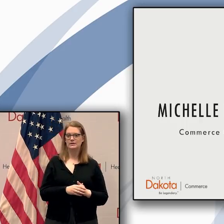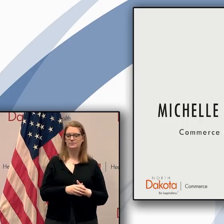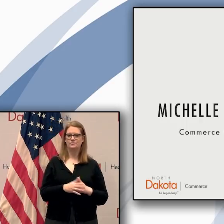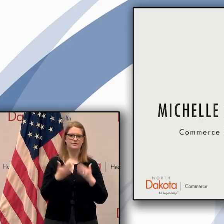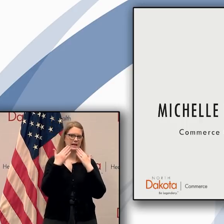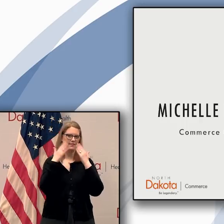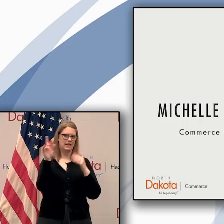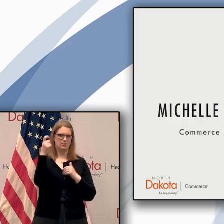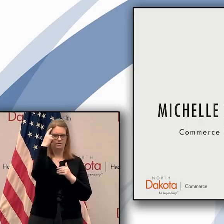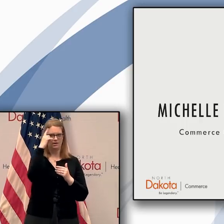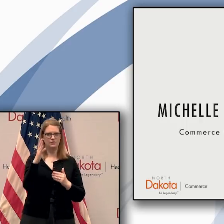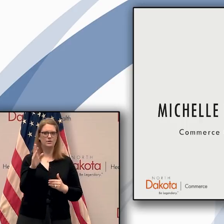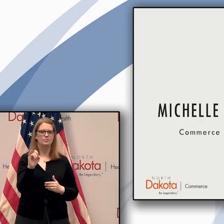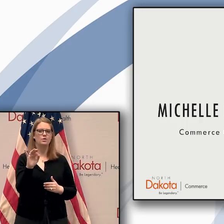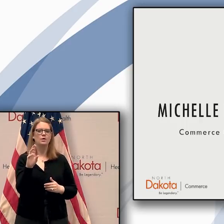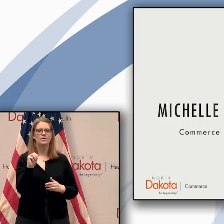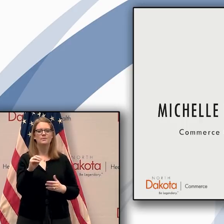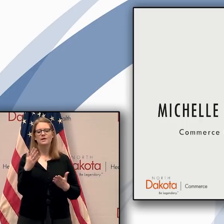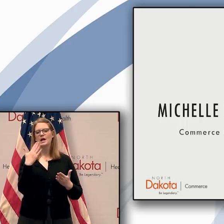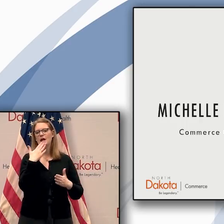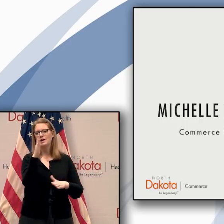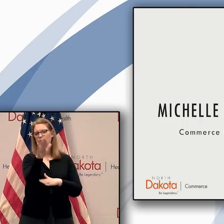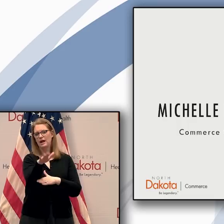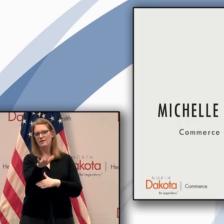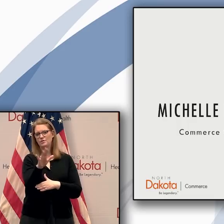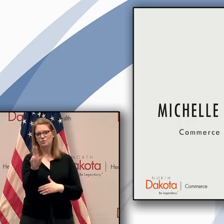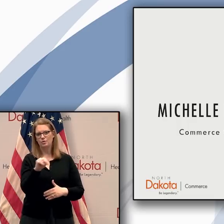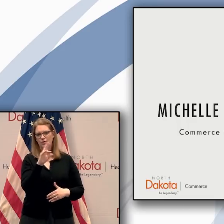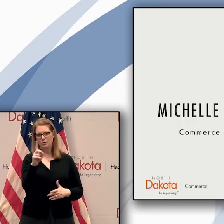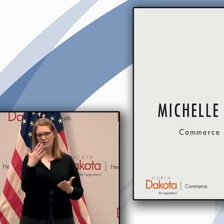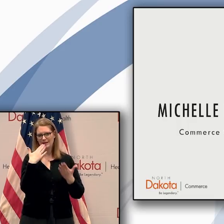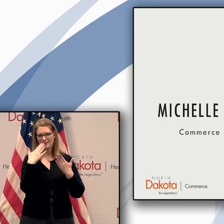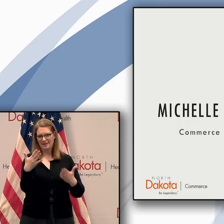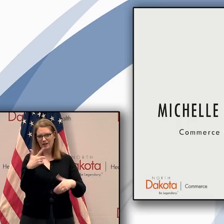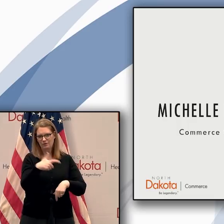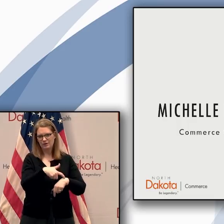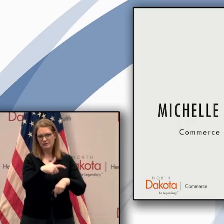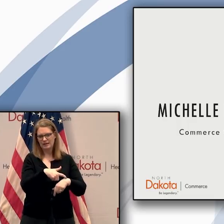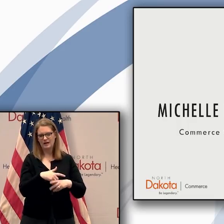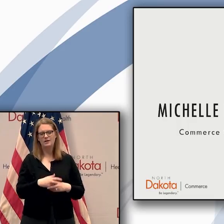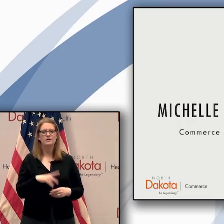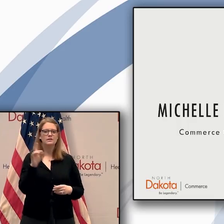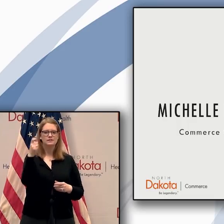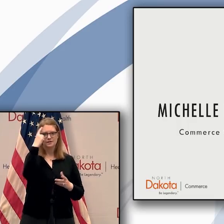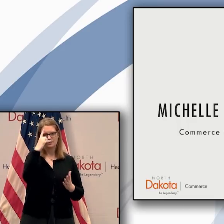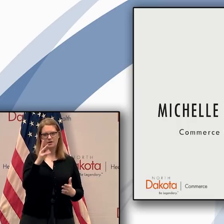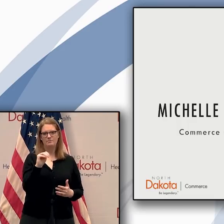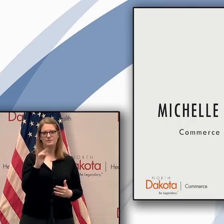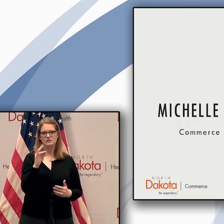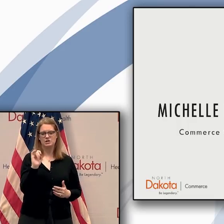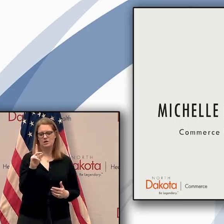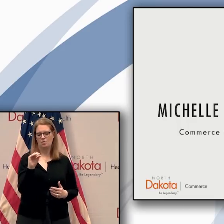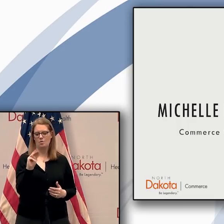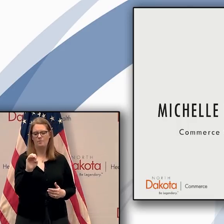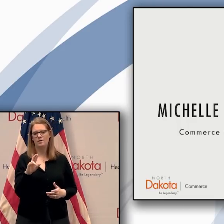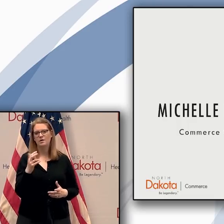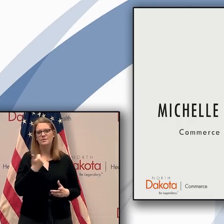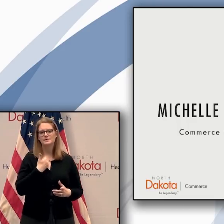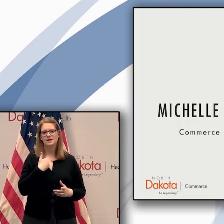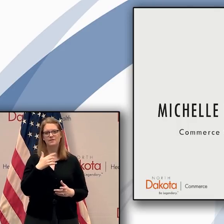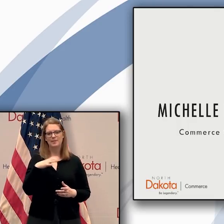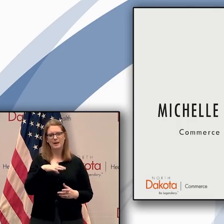Thank you, Governor Burgum, and good afternoon, North Dakota. Thank you for your time today. As Governor said, I'm Michelle Comer, and I'm the Commissioner of